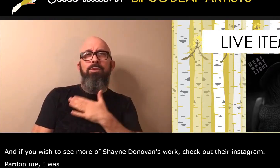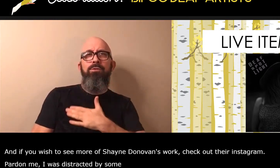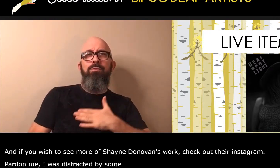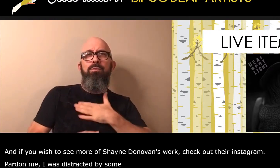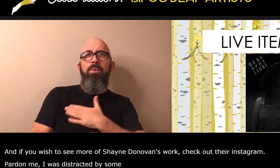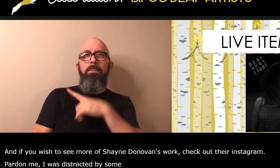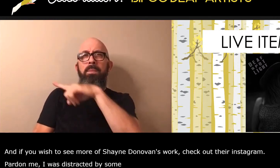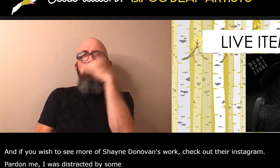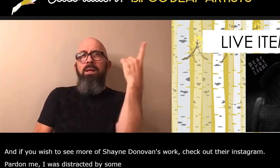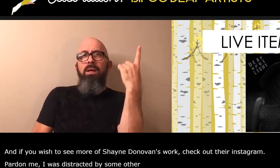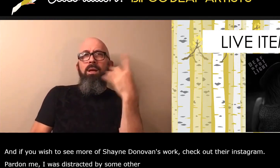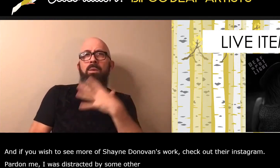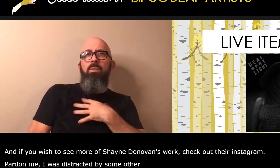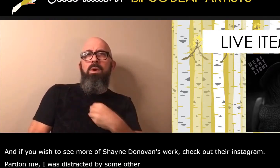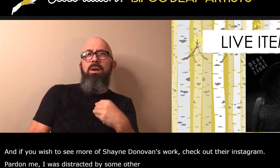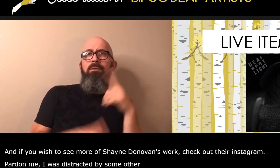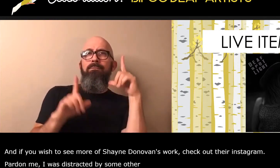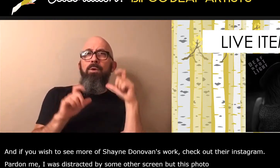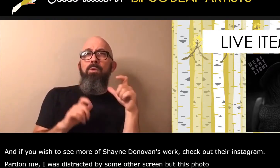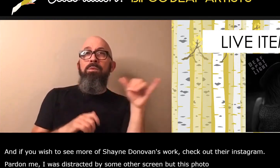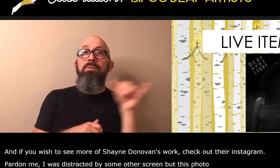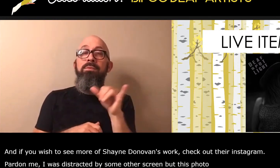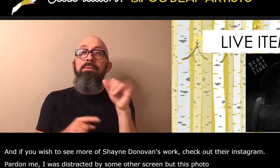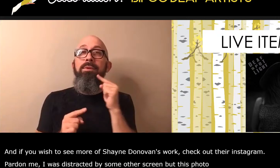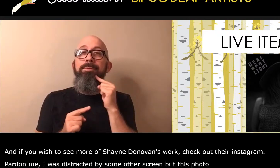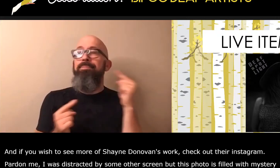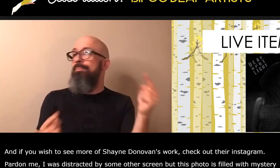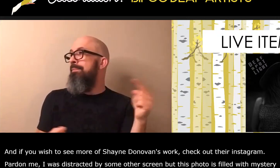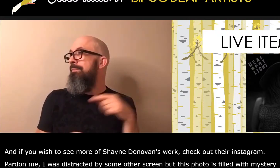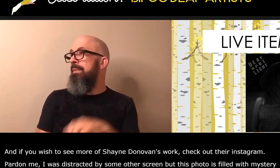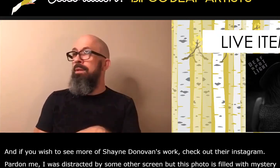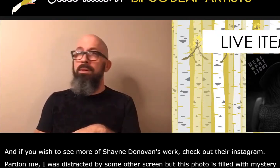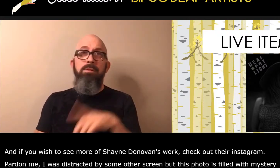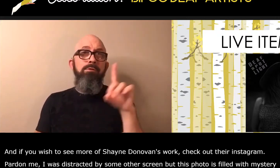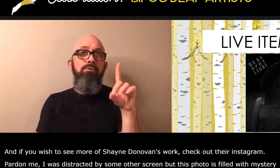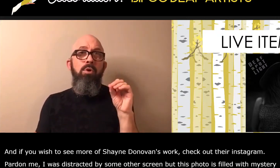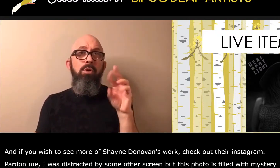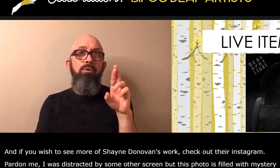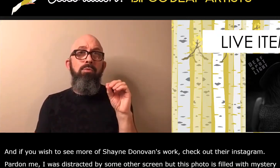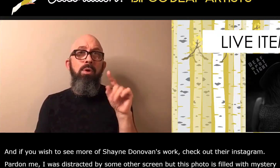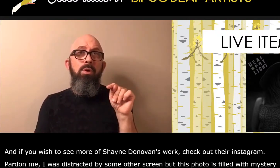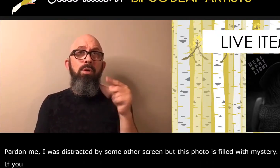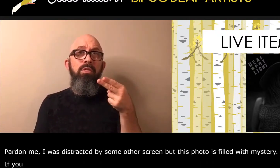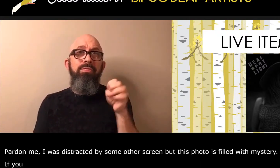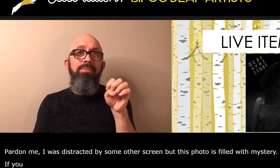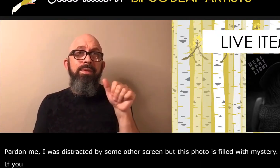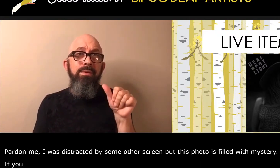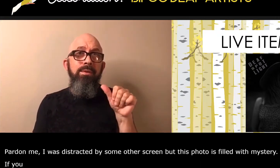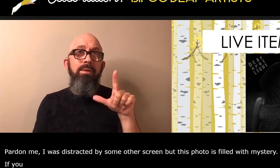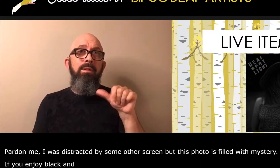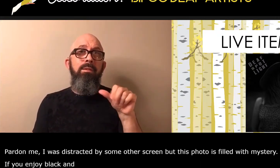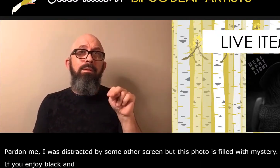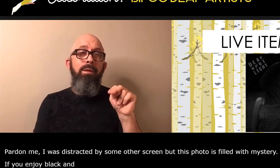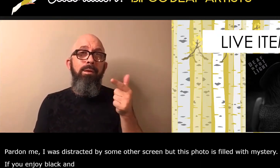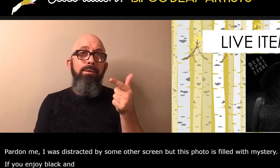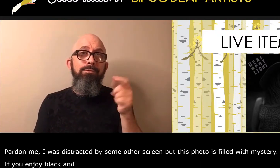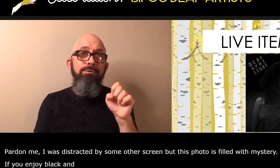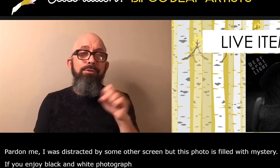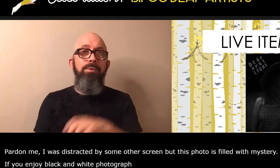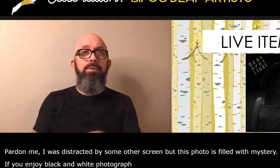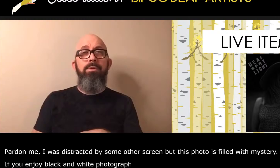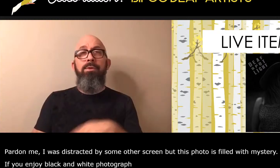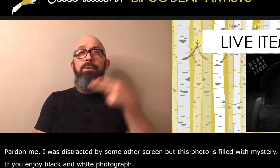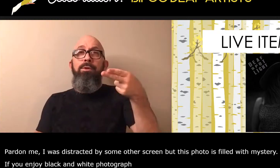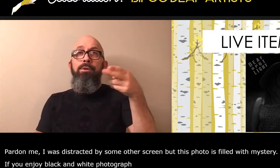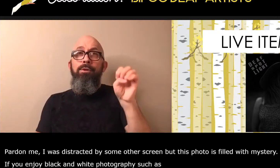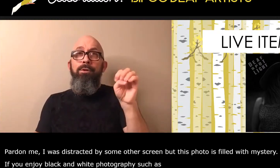this photo is filled with mystery. If you enjoy black and white photography, such as those by